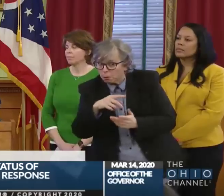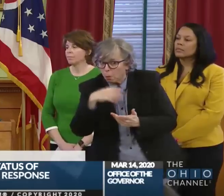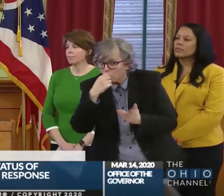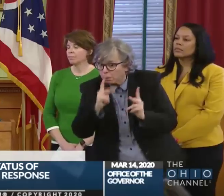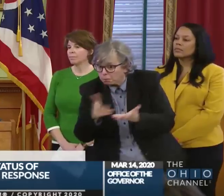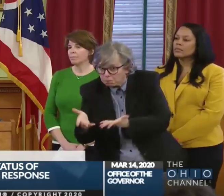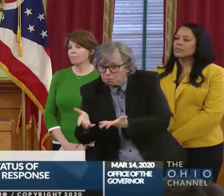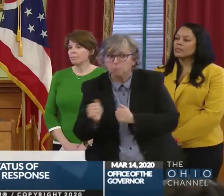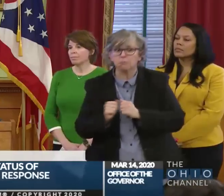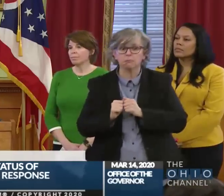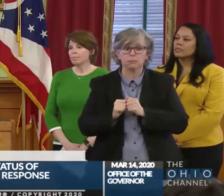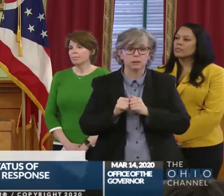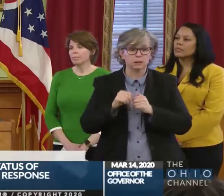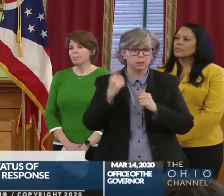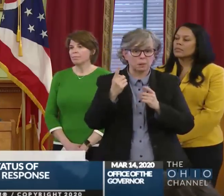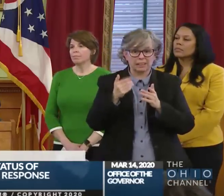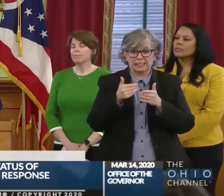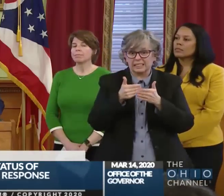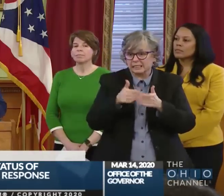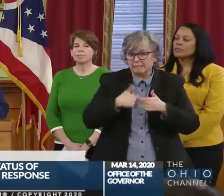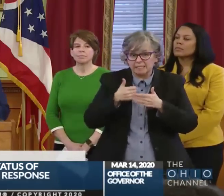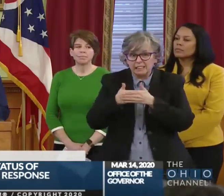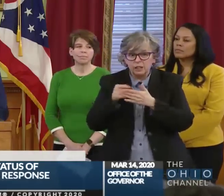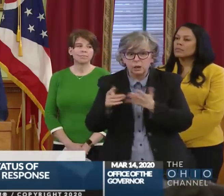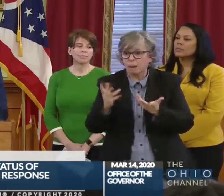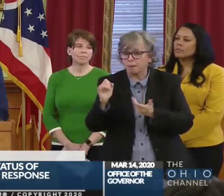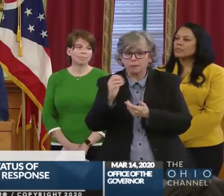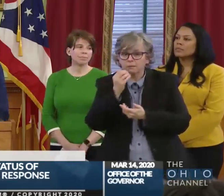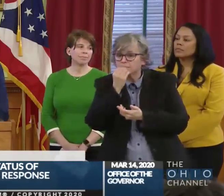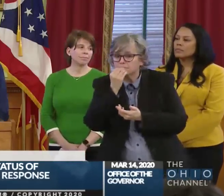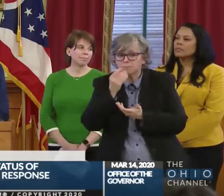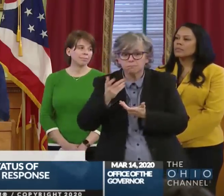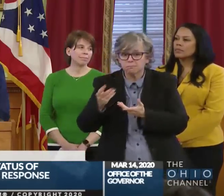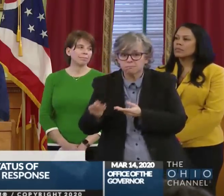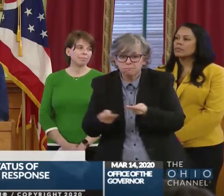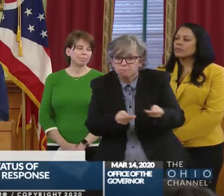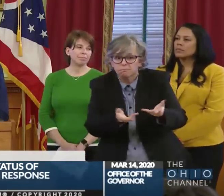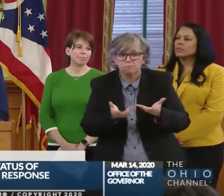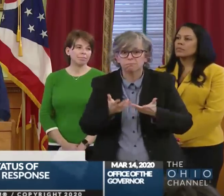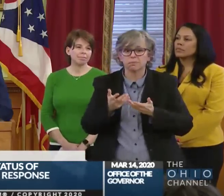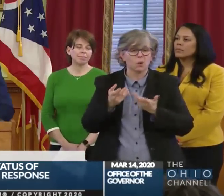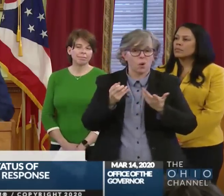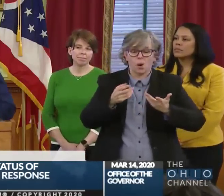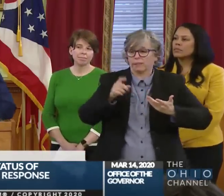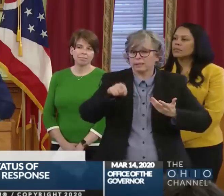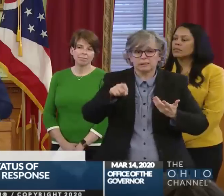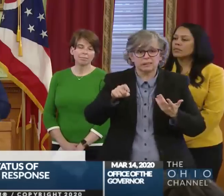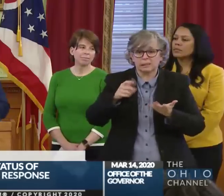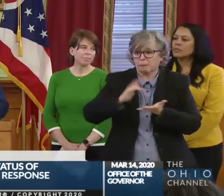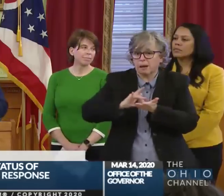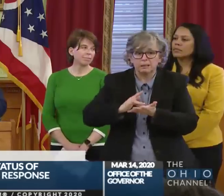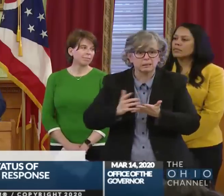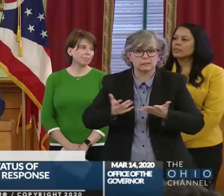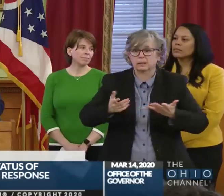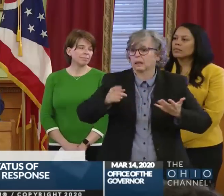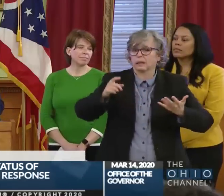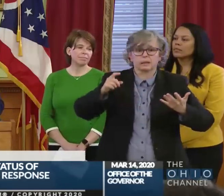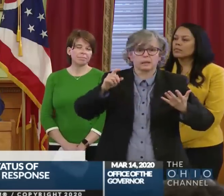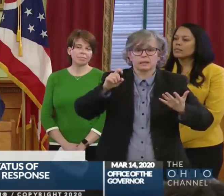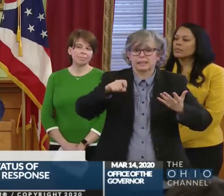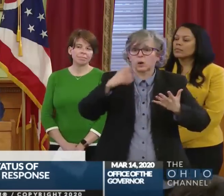There's somebody in your neighborhood that needs a meal. Is there somebody in your neighborhood who's elderly who could use an errand? If you're better situated